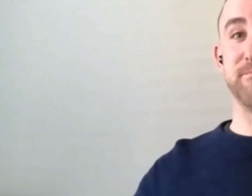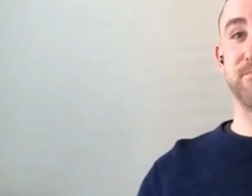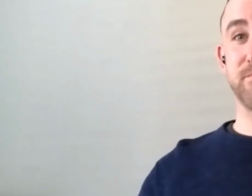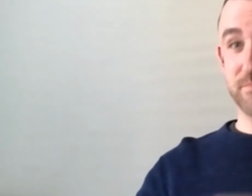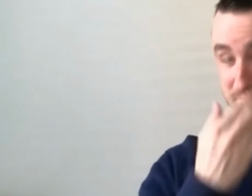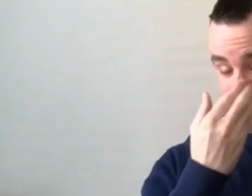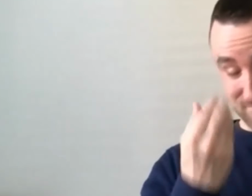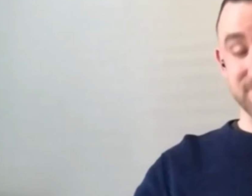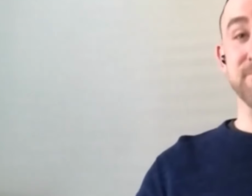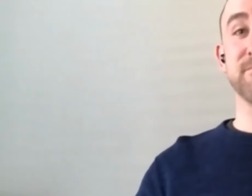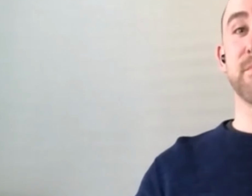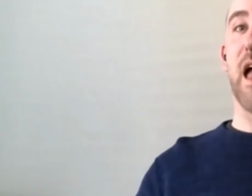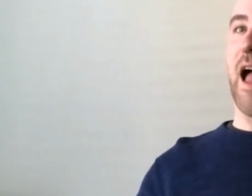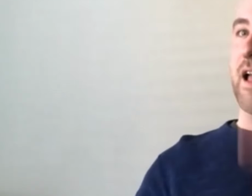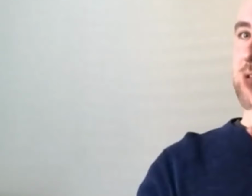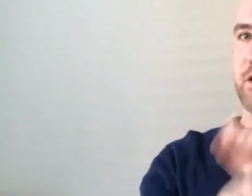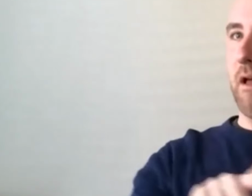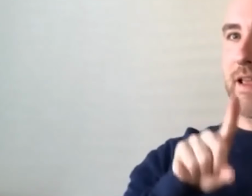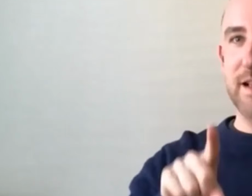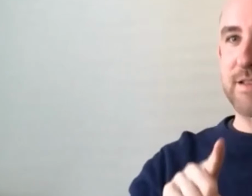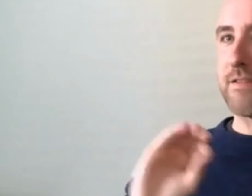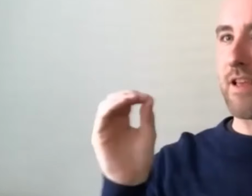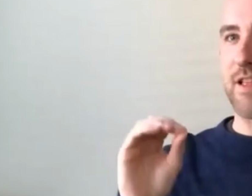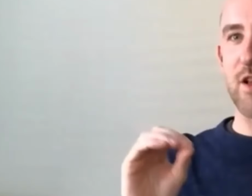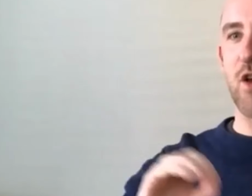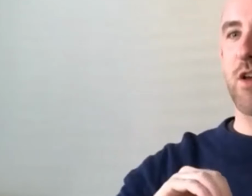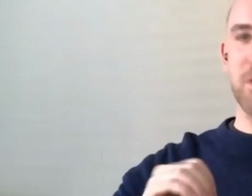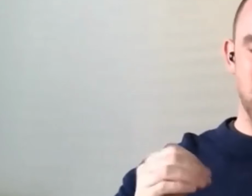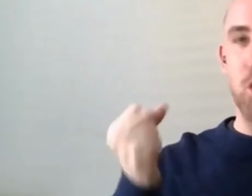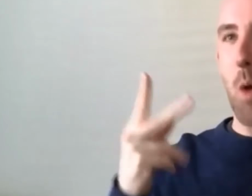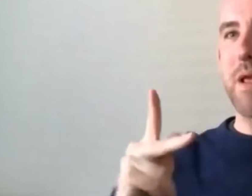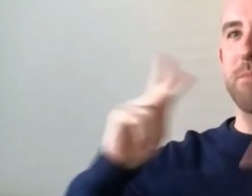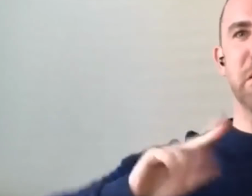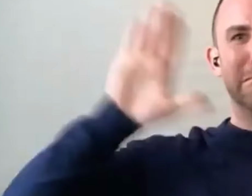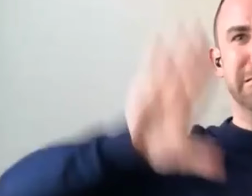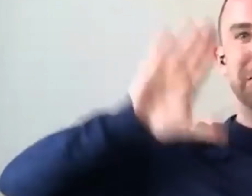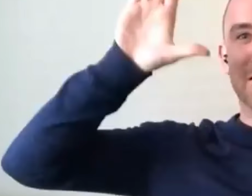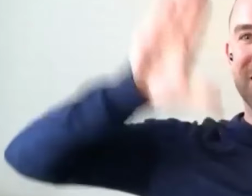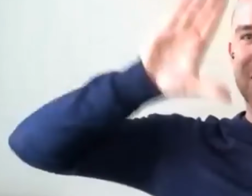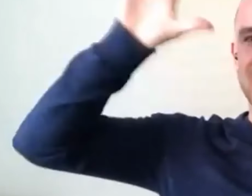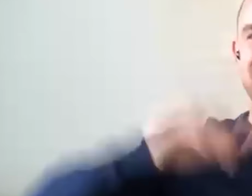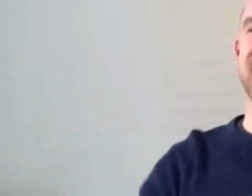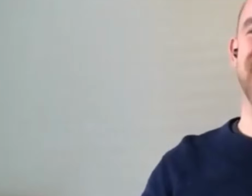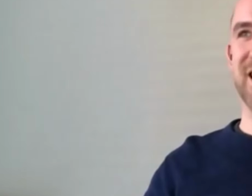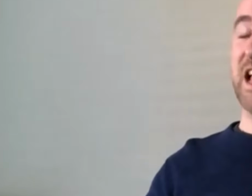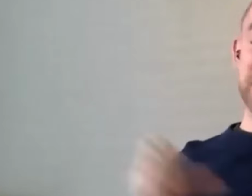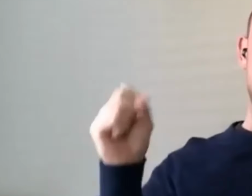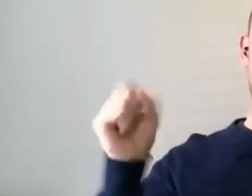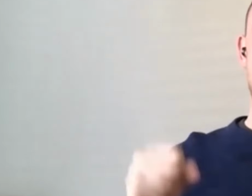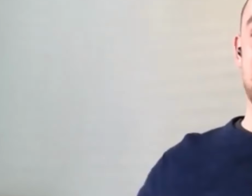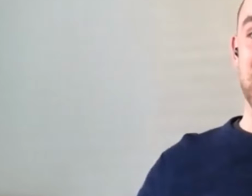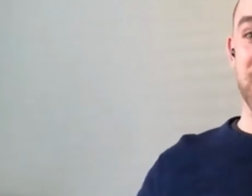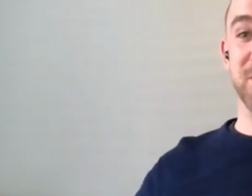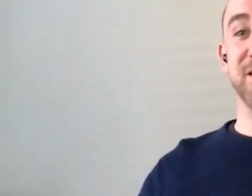So, I literally can't see anything on my screen because there's so many raised hands. This is amazing. Okay, let